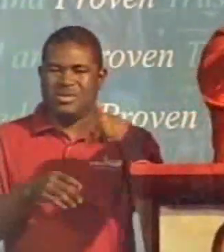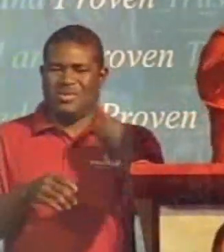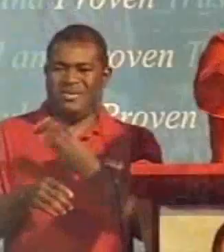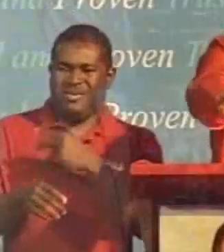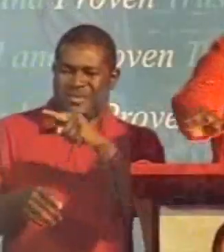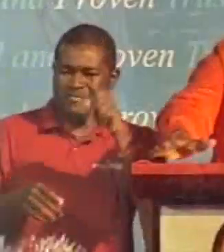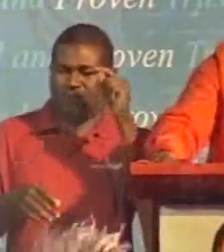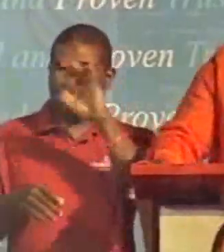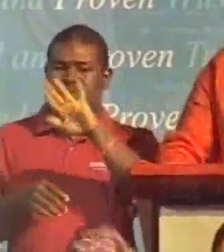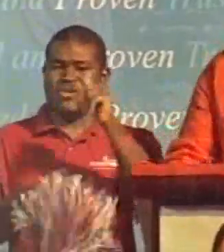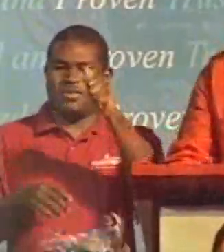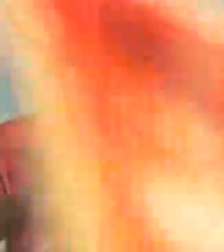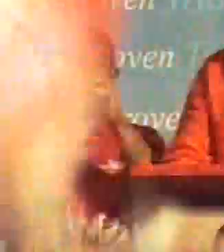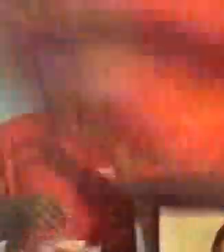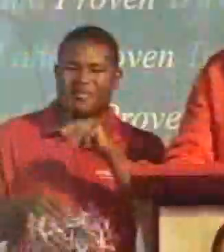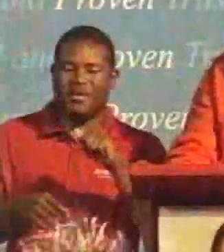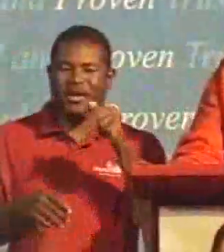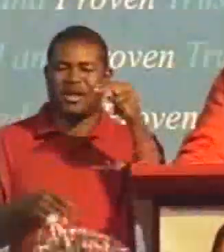and lied to.